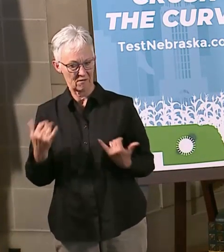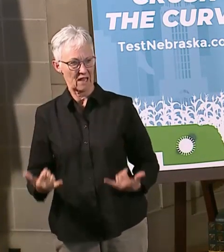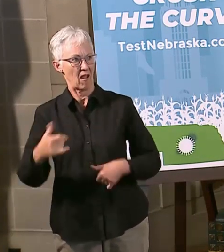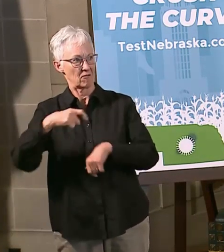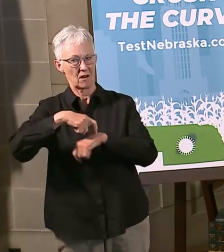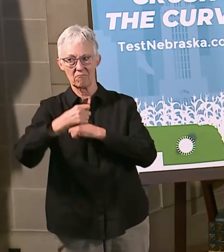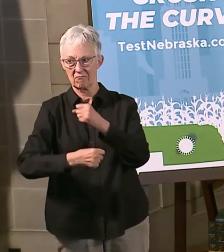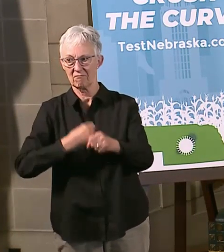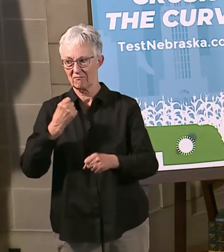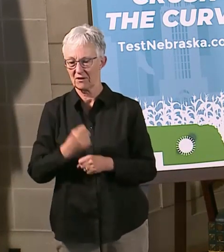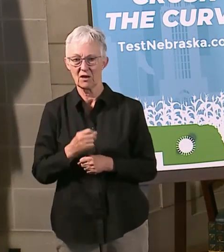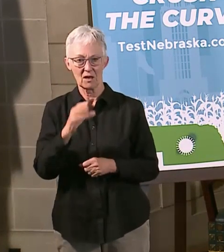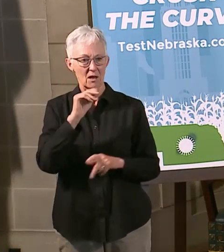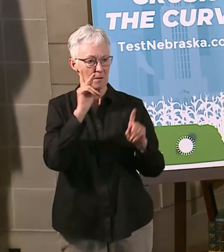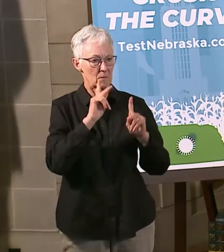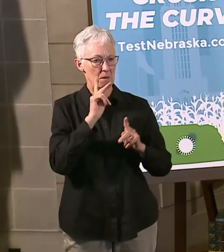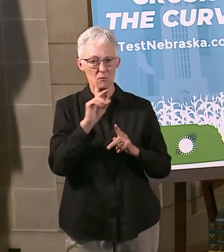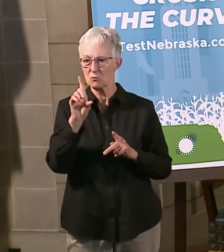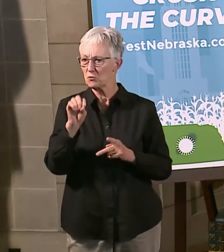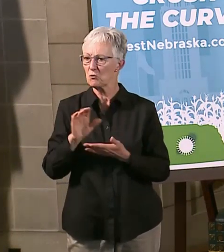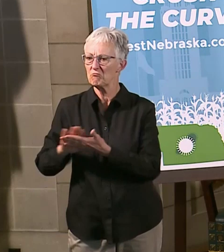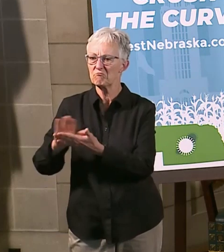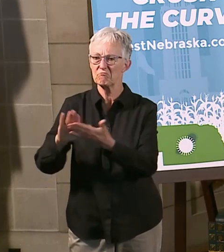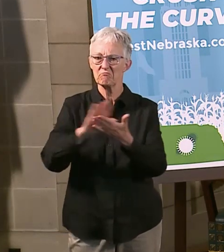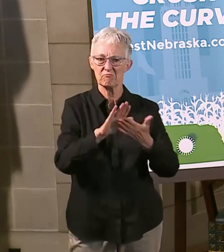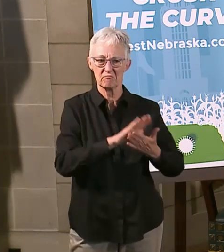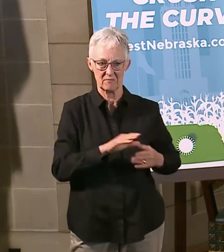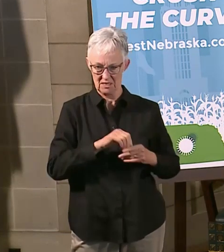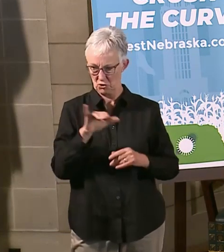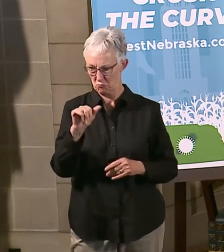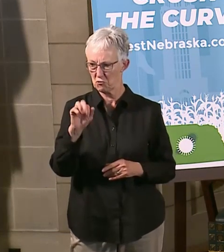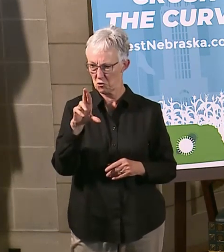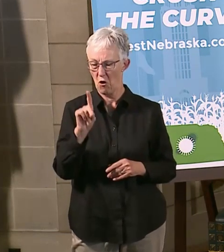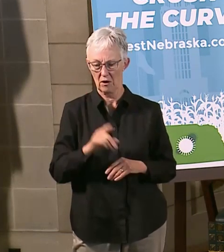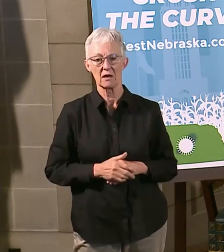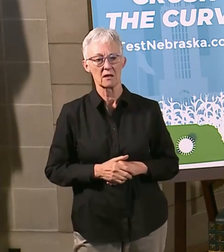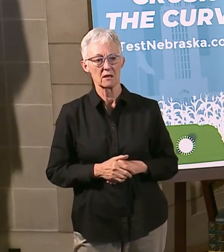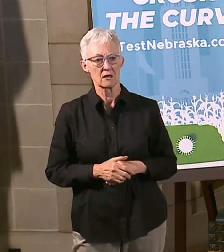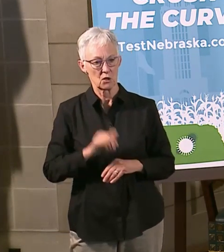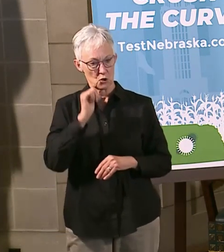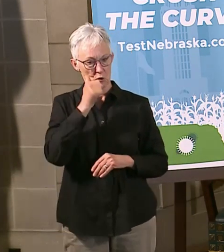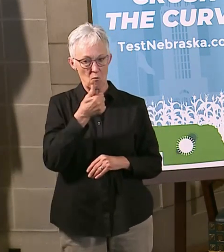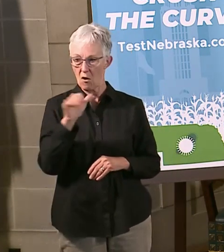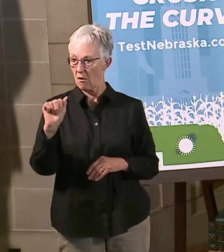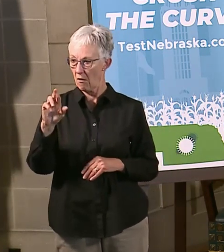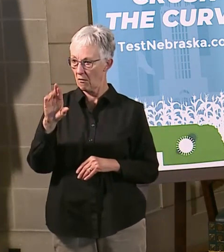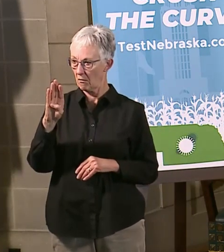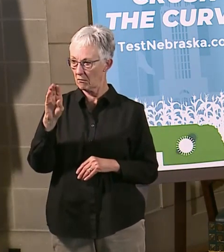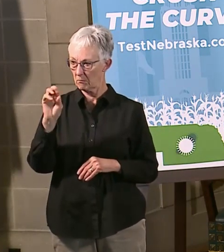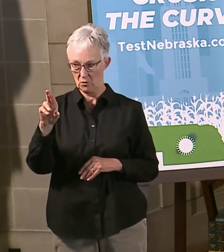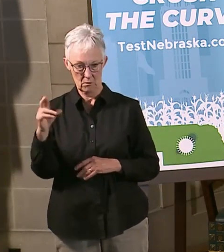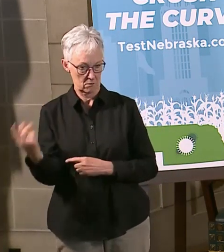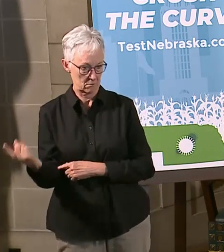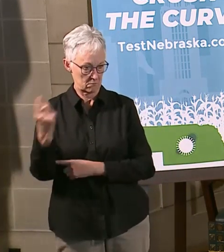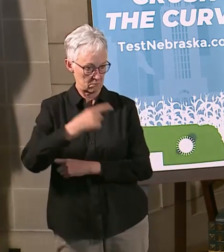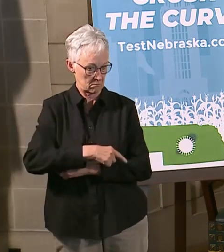up around the house and their place, do some landscaping, those types of things. And tomorrow is Arbor Day, right? Started